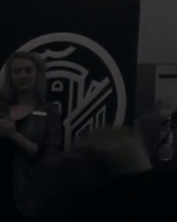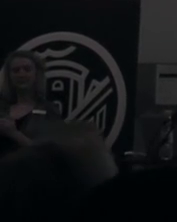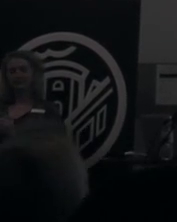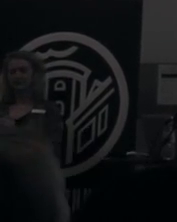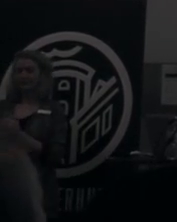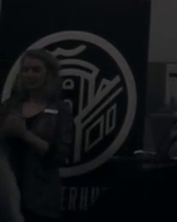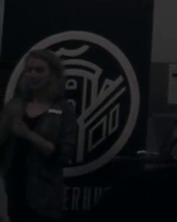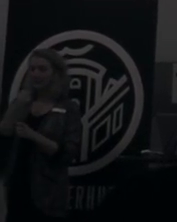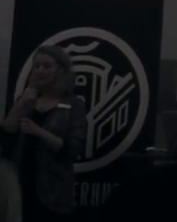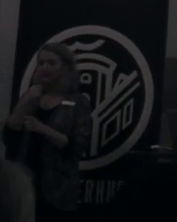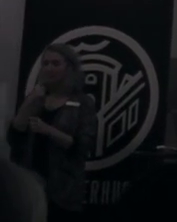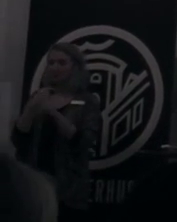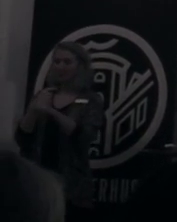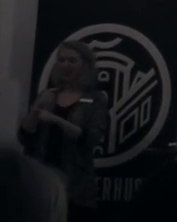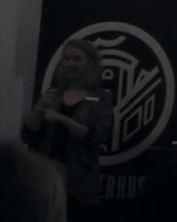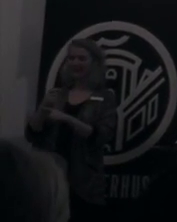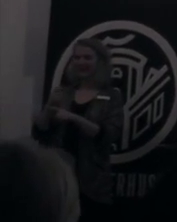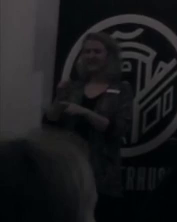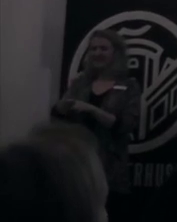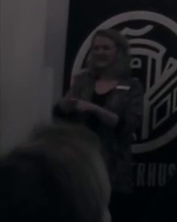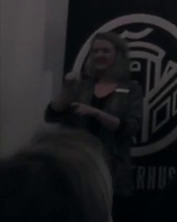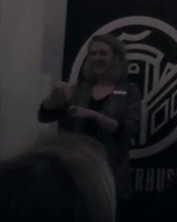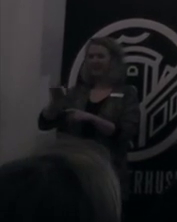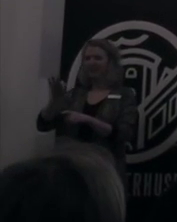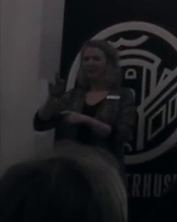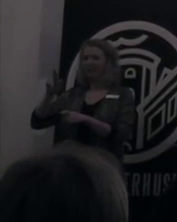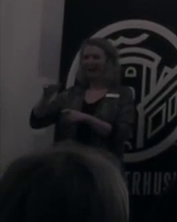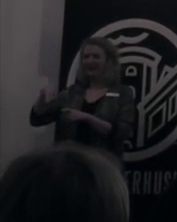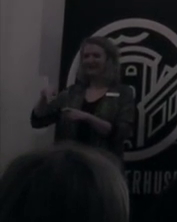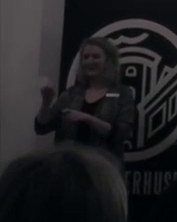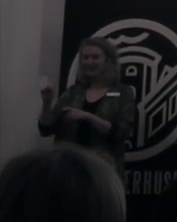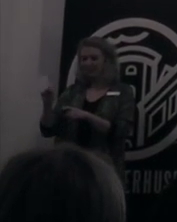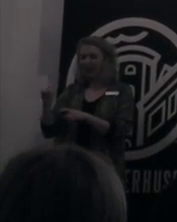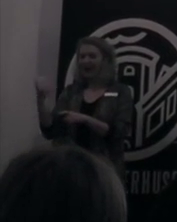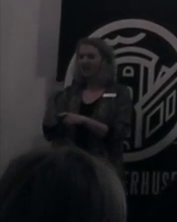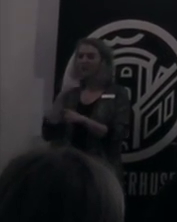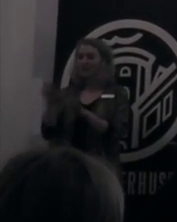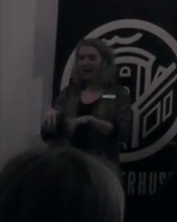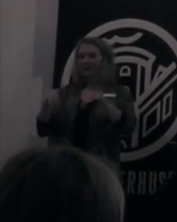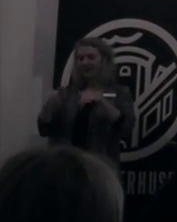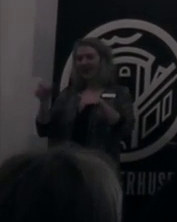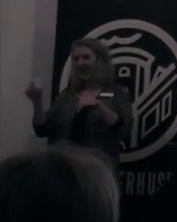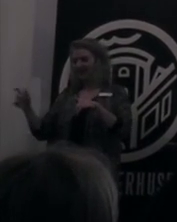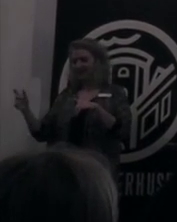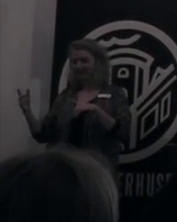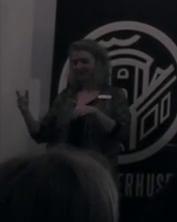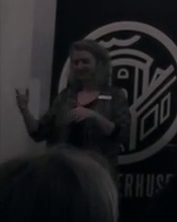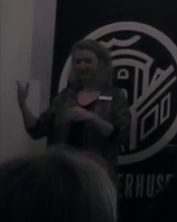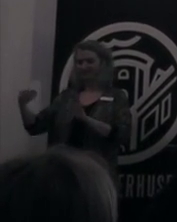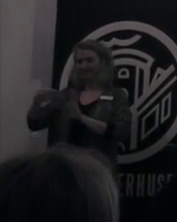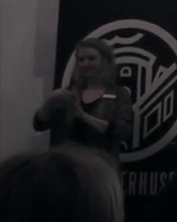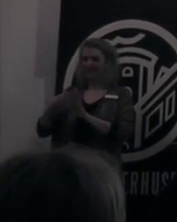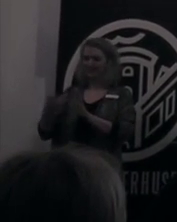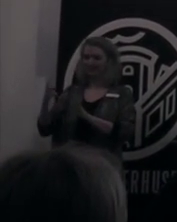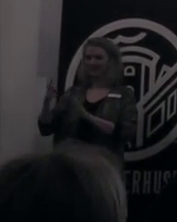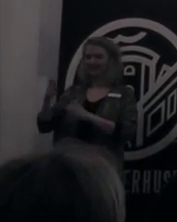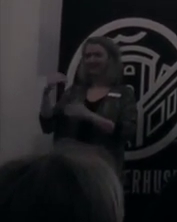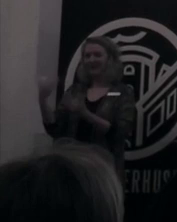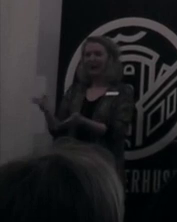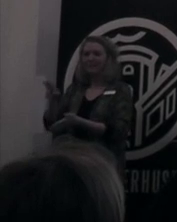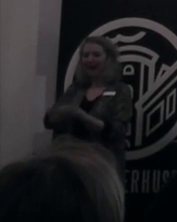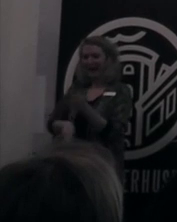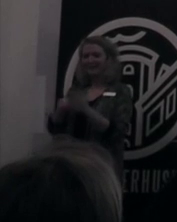the city county of San Francisco has a parliament, and he got a seat on that city